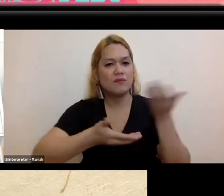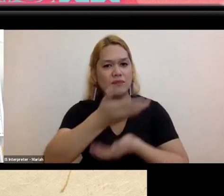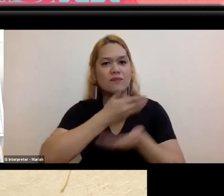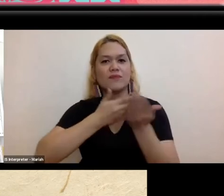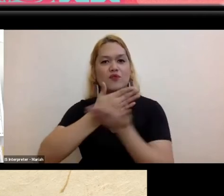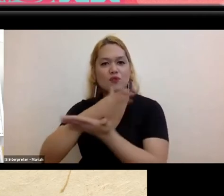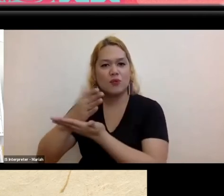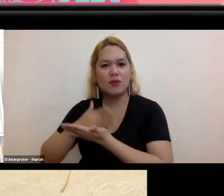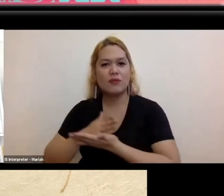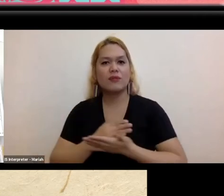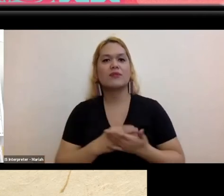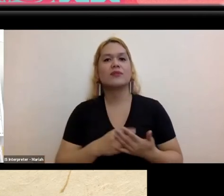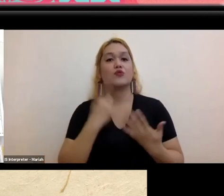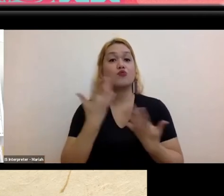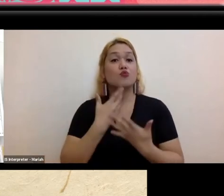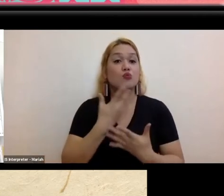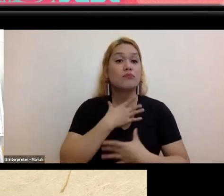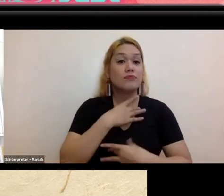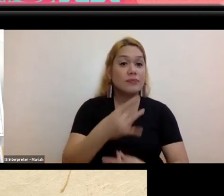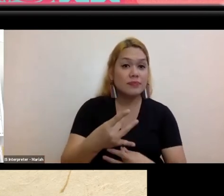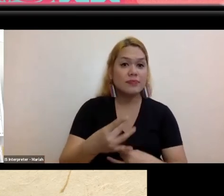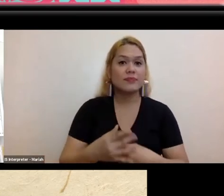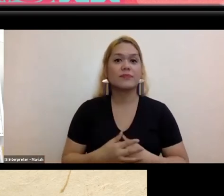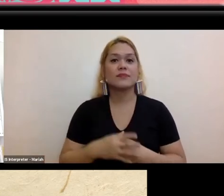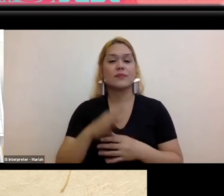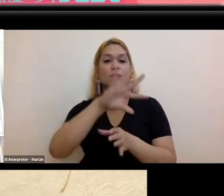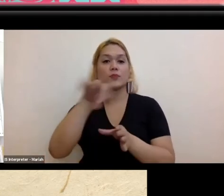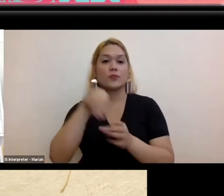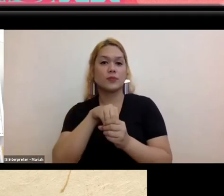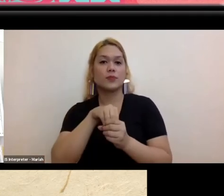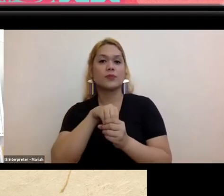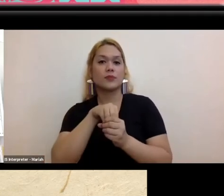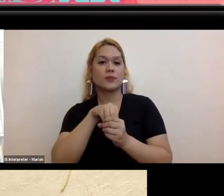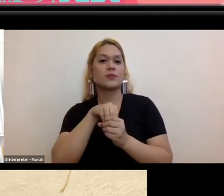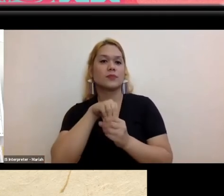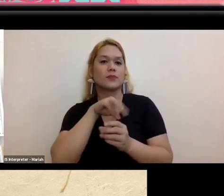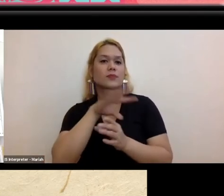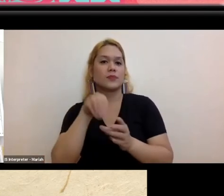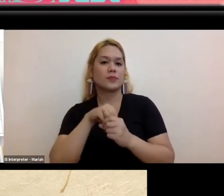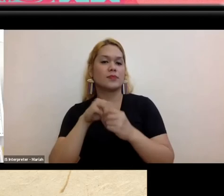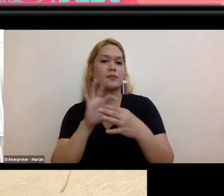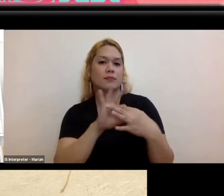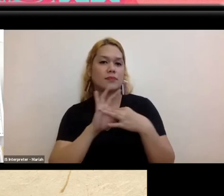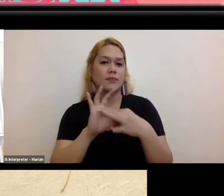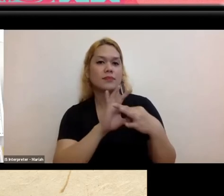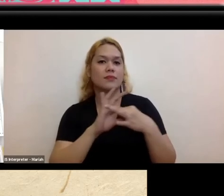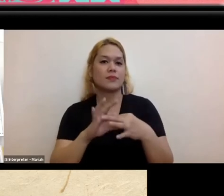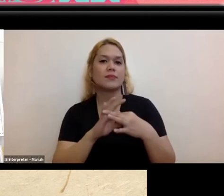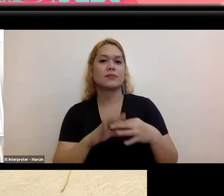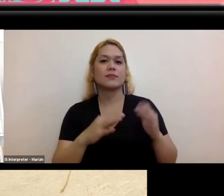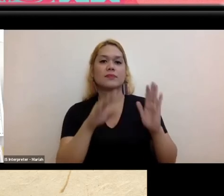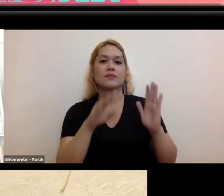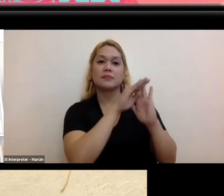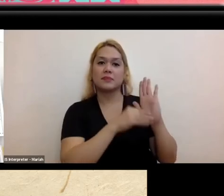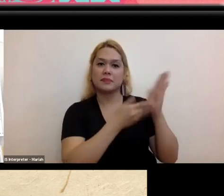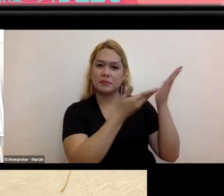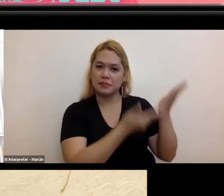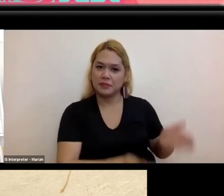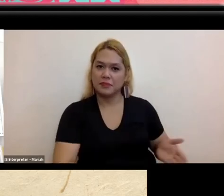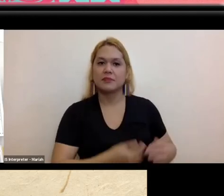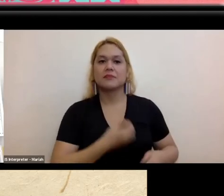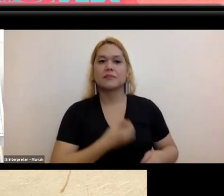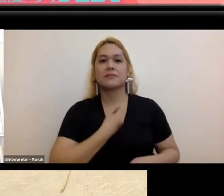and out of being with one another. Yeah, so that's, I guess, enough for the poem. I'm going to be plunging into